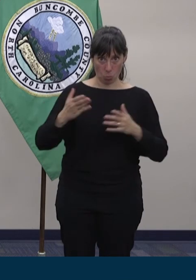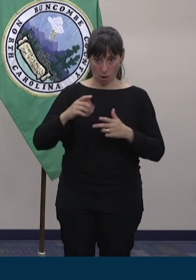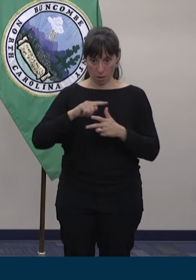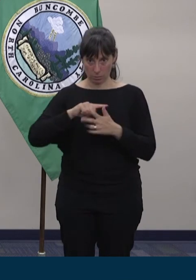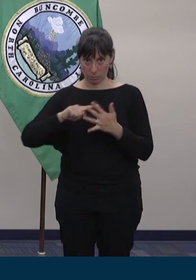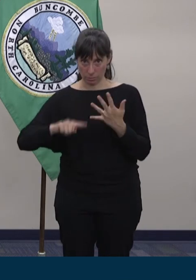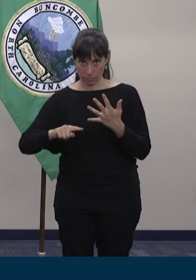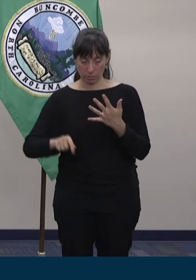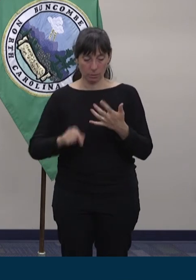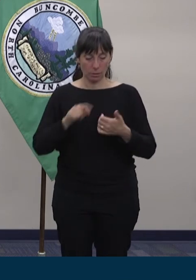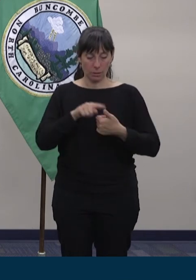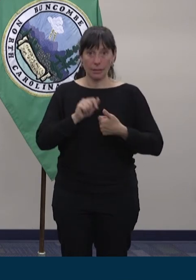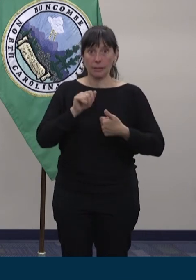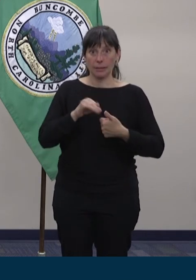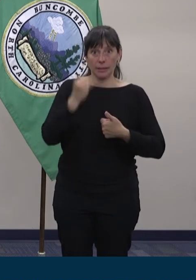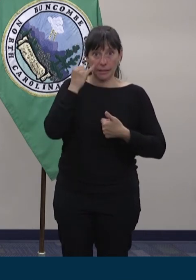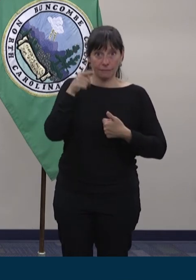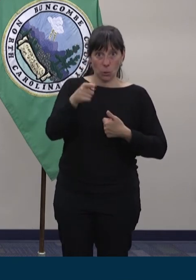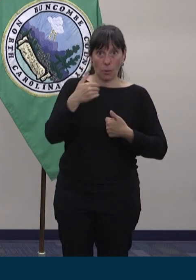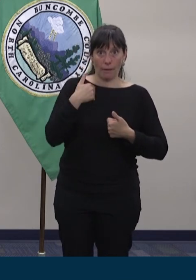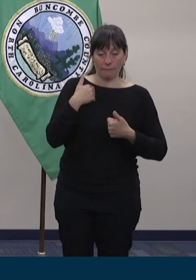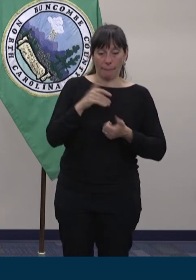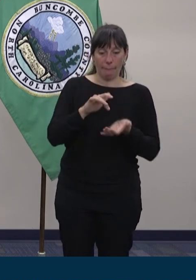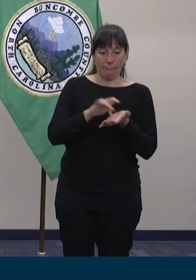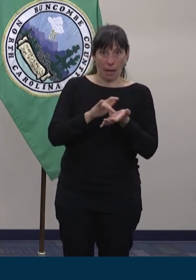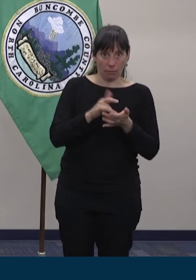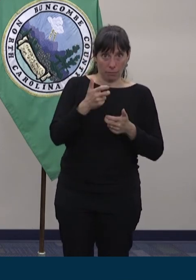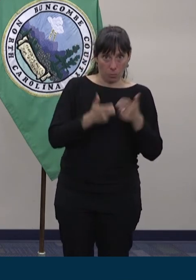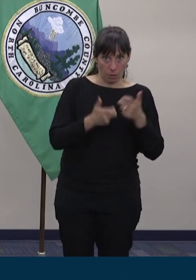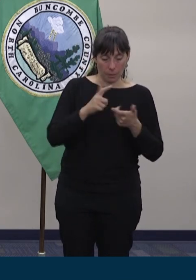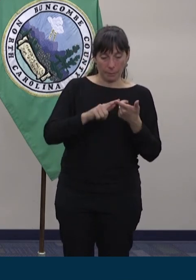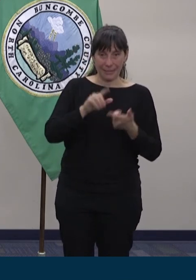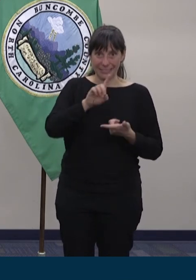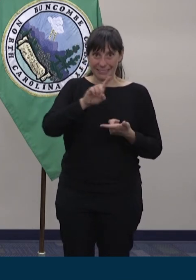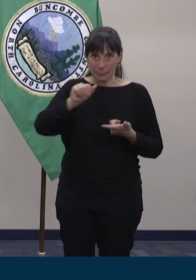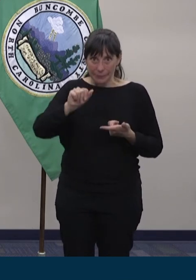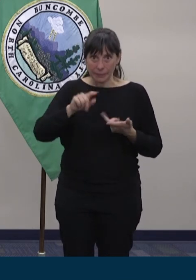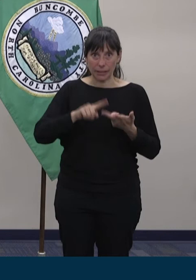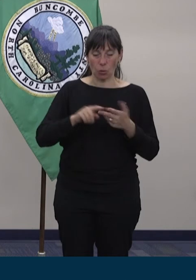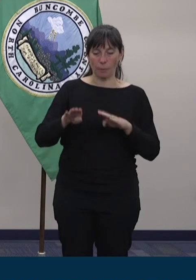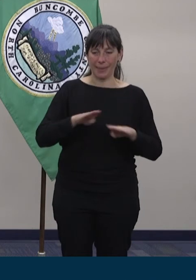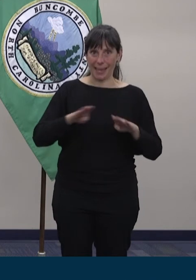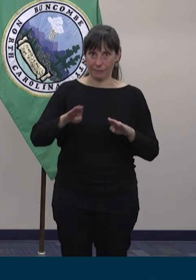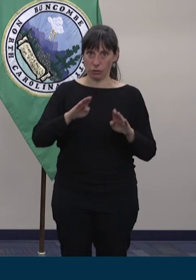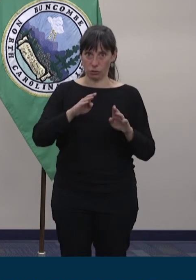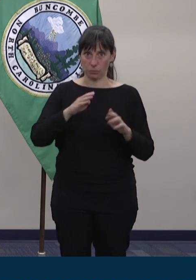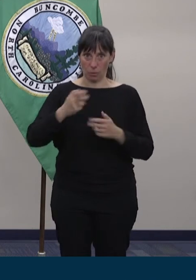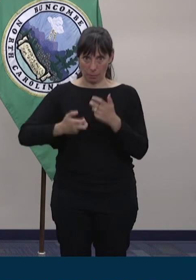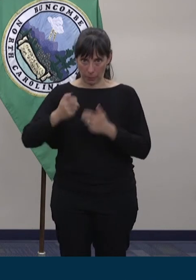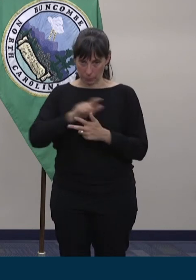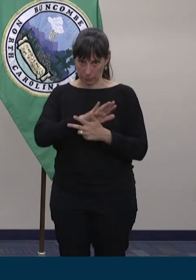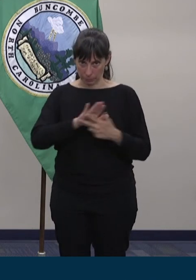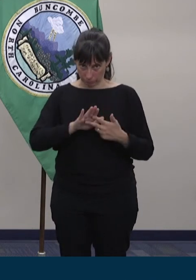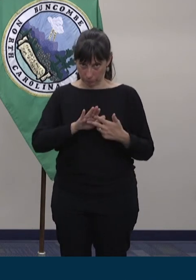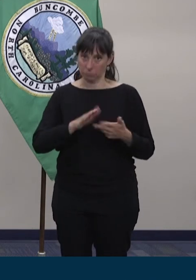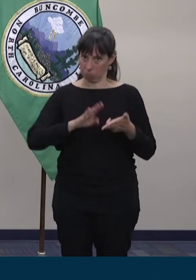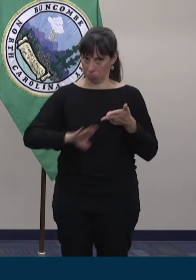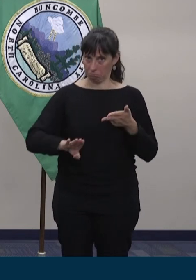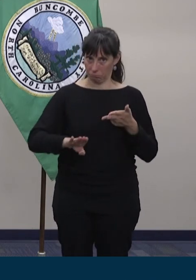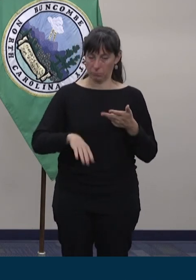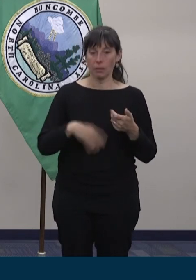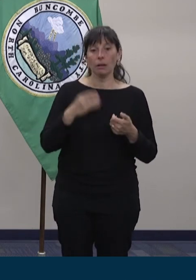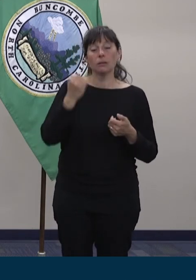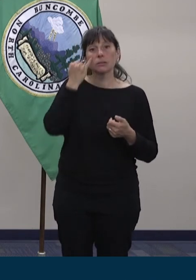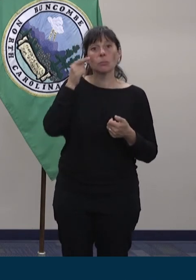Persons with any medical or behavioral condition or disability, including but not limited to any person who has